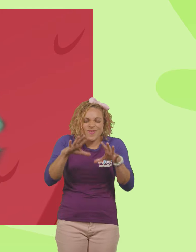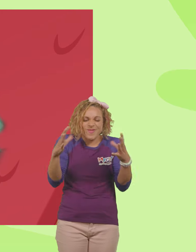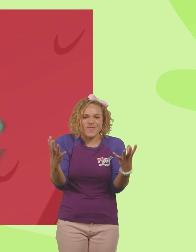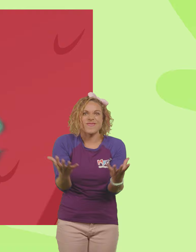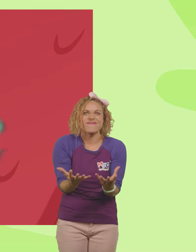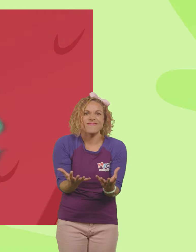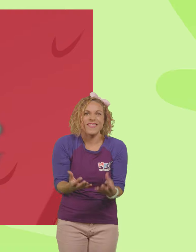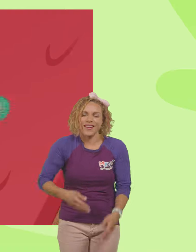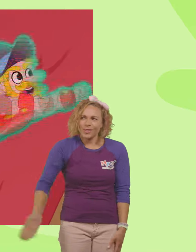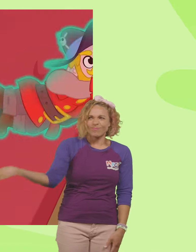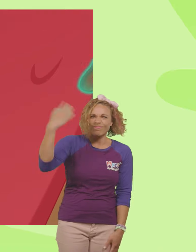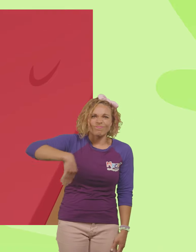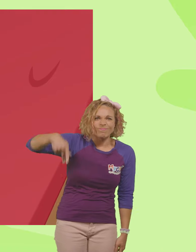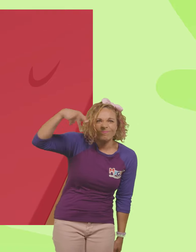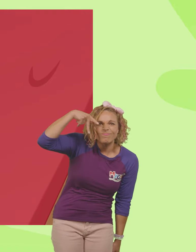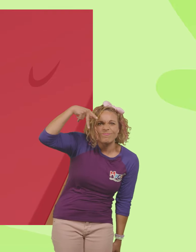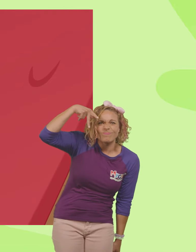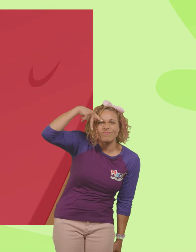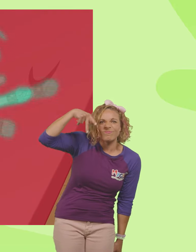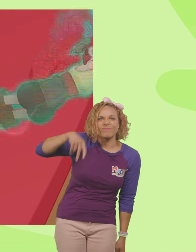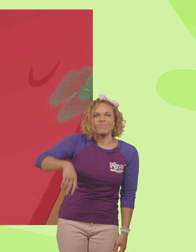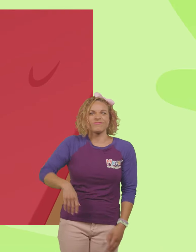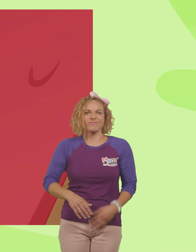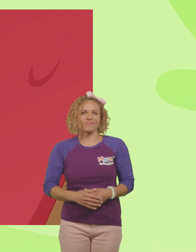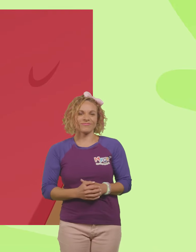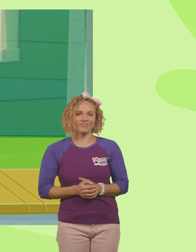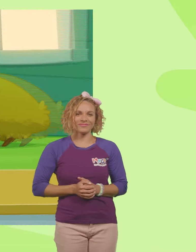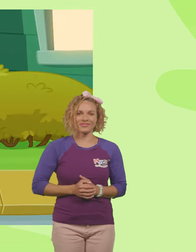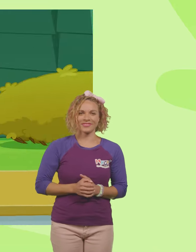world. Come, Pirate Phil.